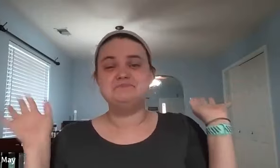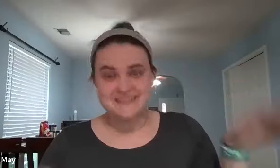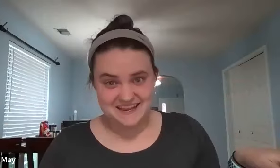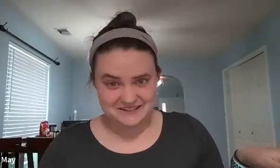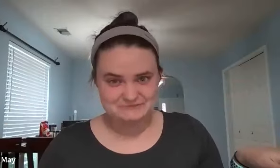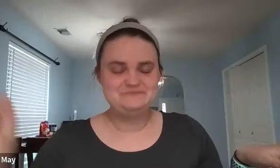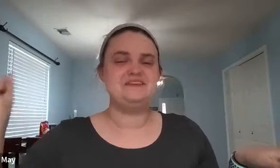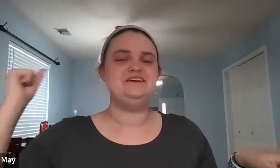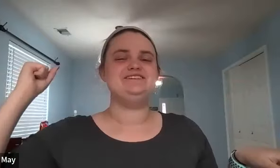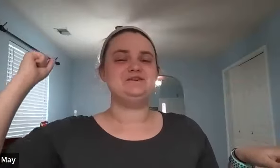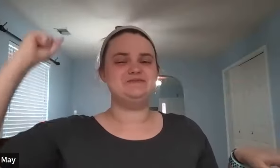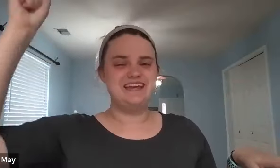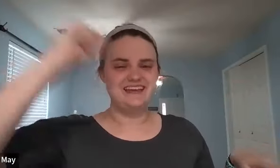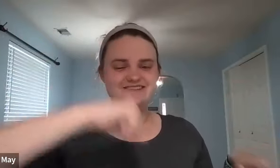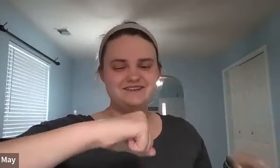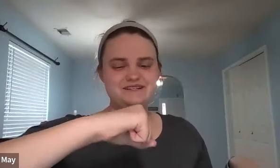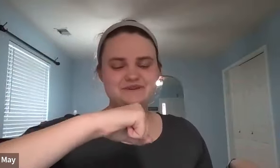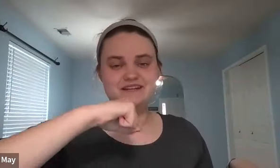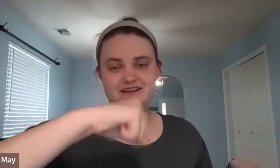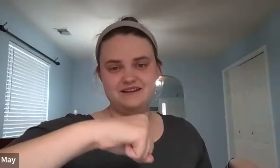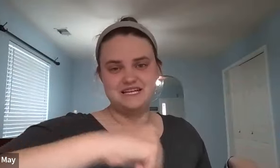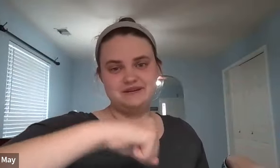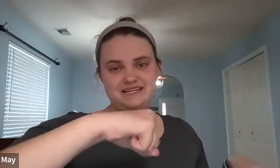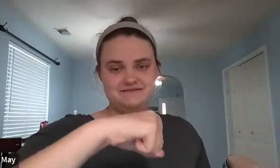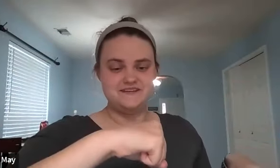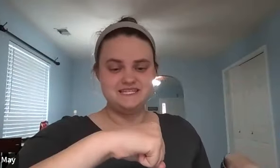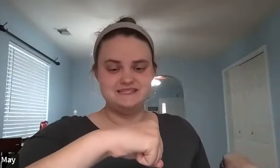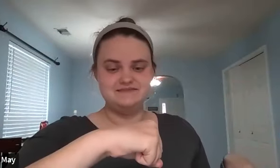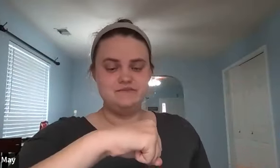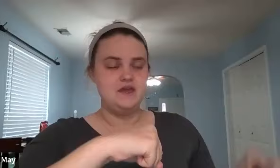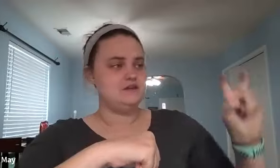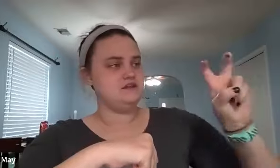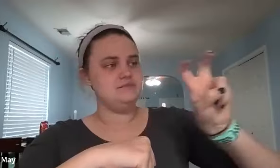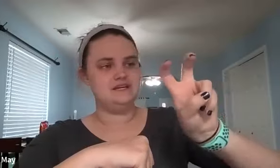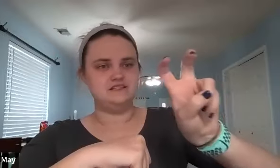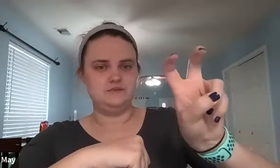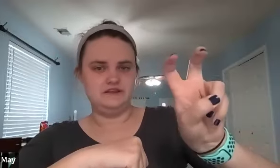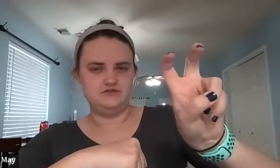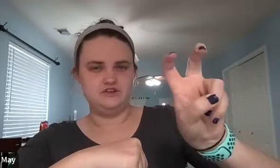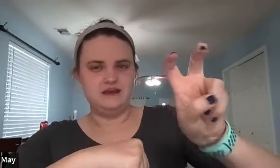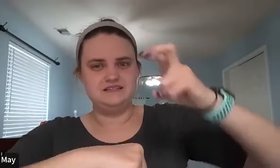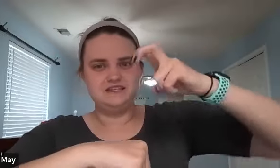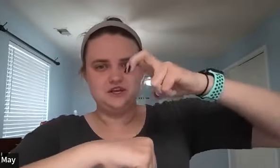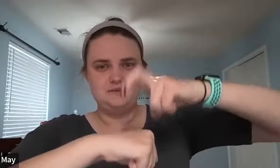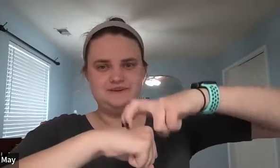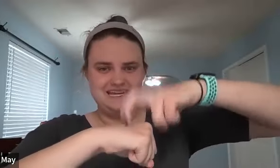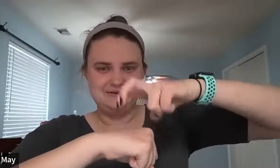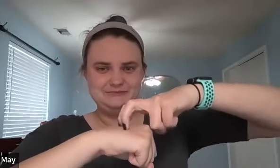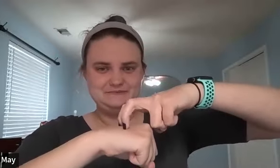it's potato. So potato is going to be non-dominant, it's a fist. dominant is going to be like those two X's, and you go potato.